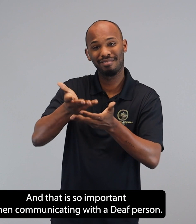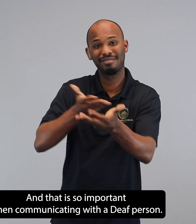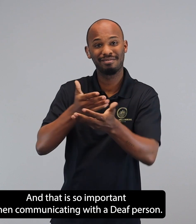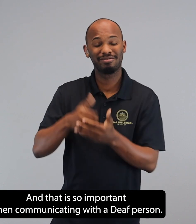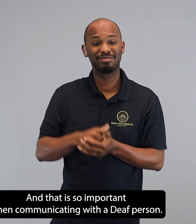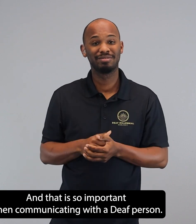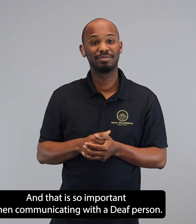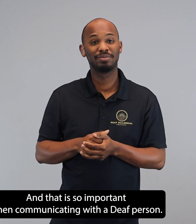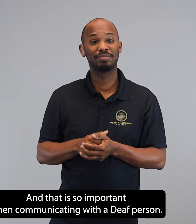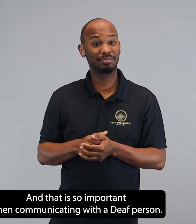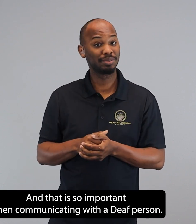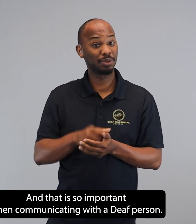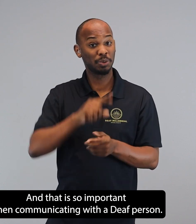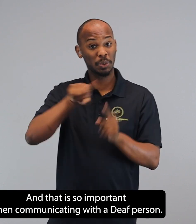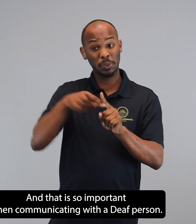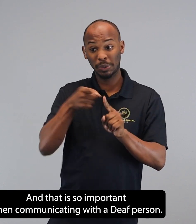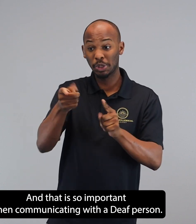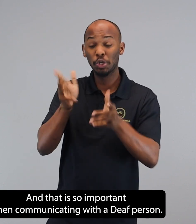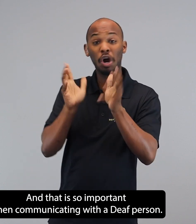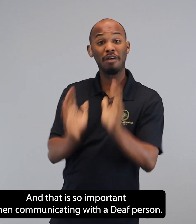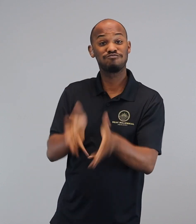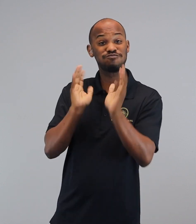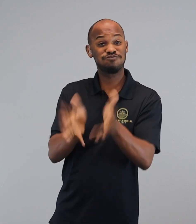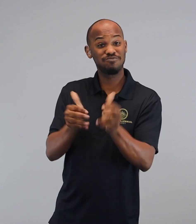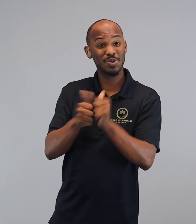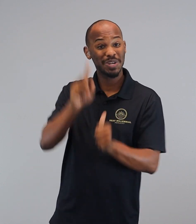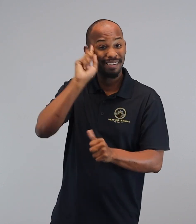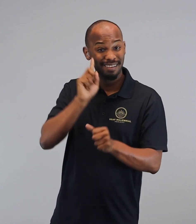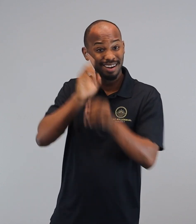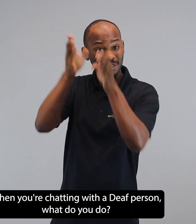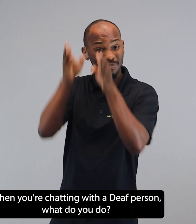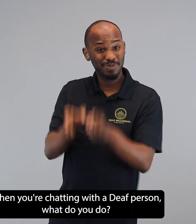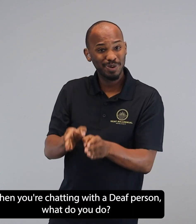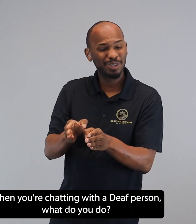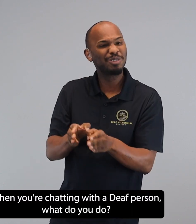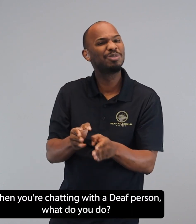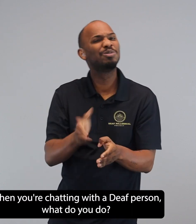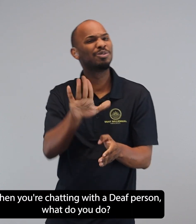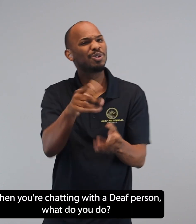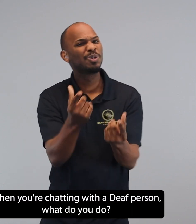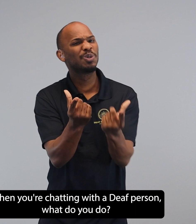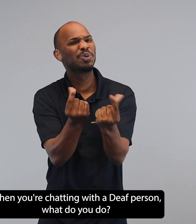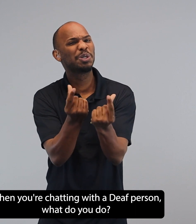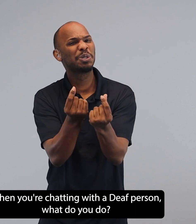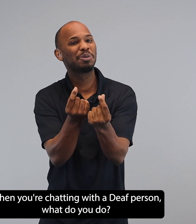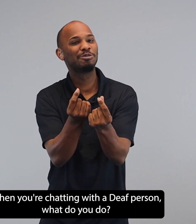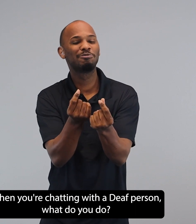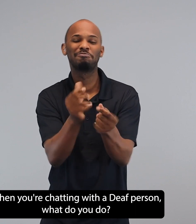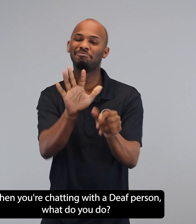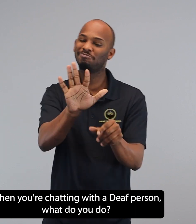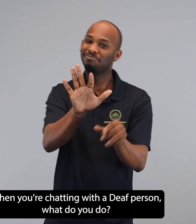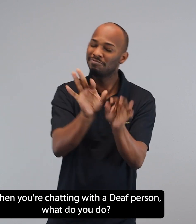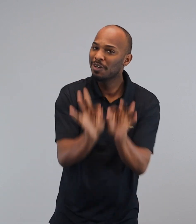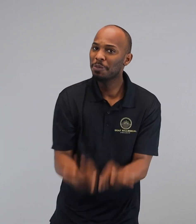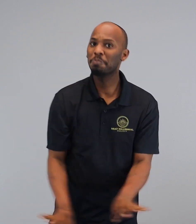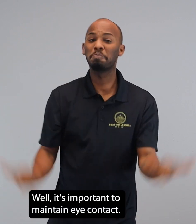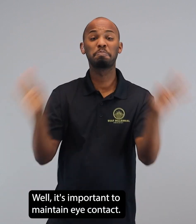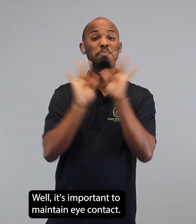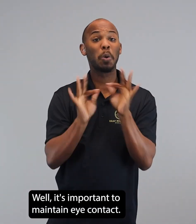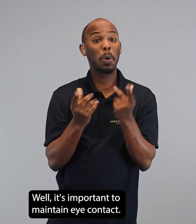so important in communicating with a deaf person. When you're chatting with a deaf person, what do you do? Well, it's